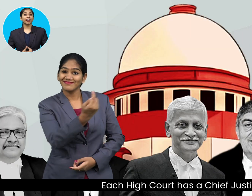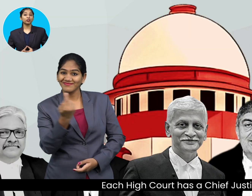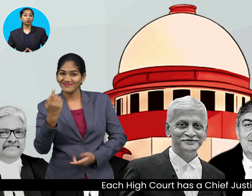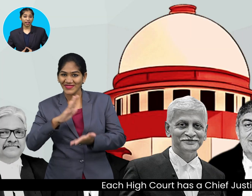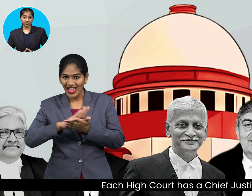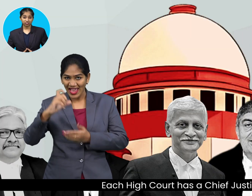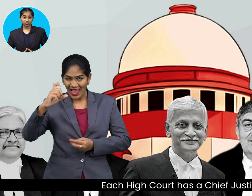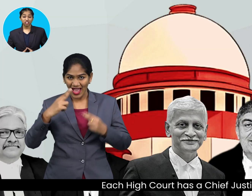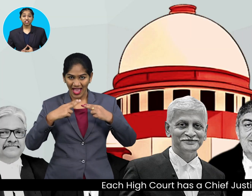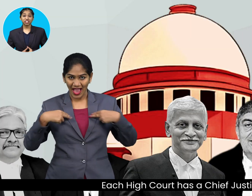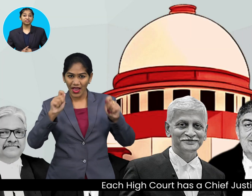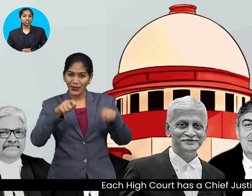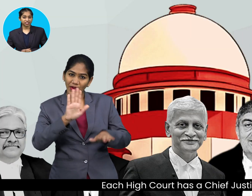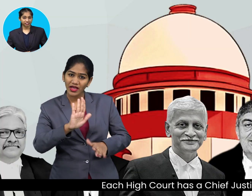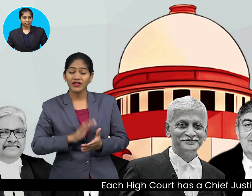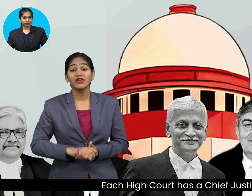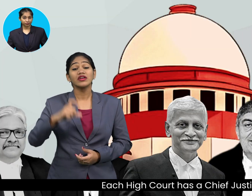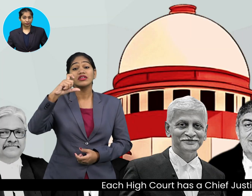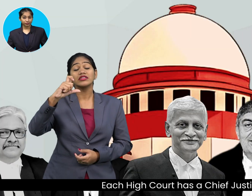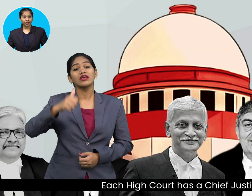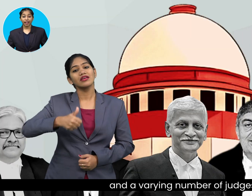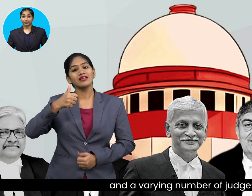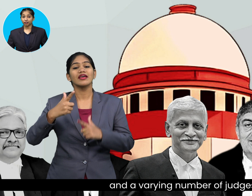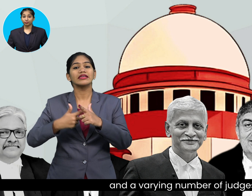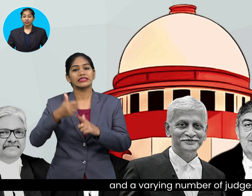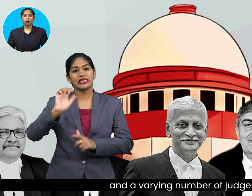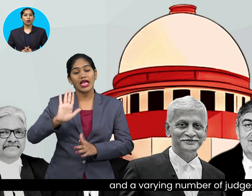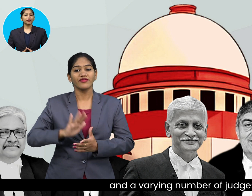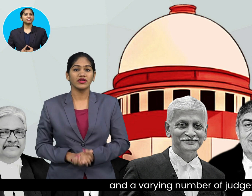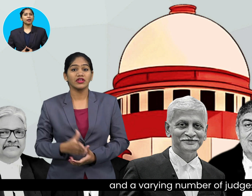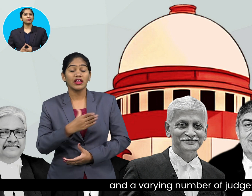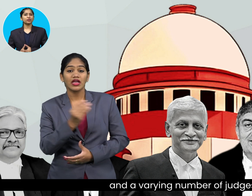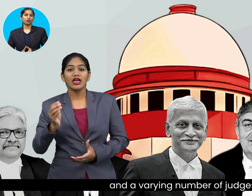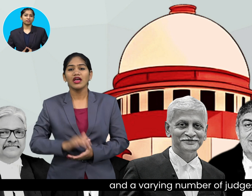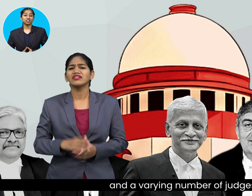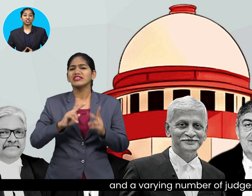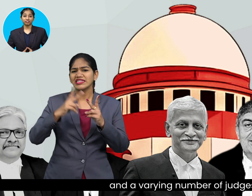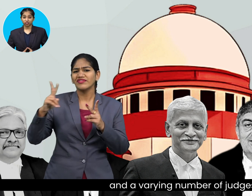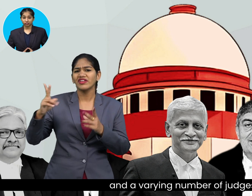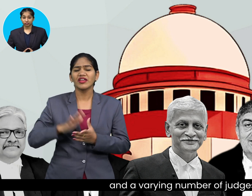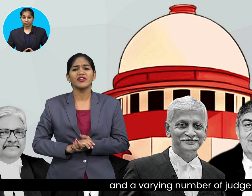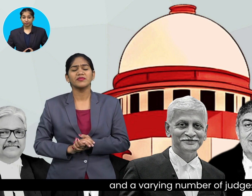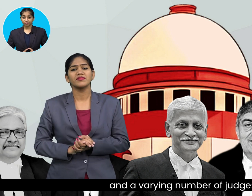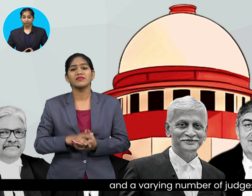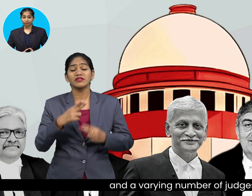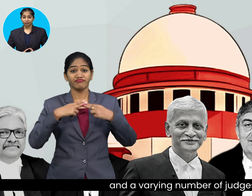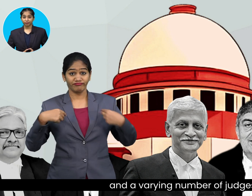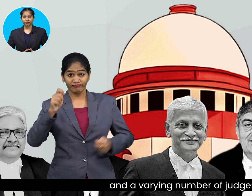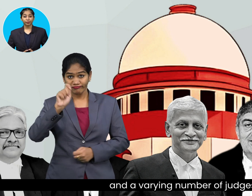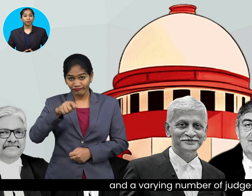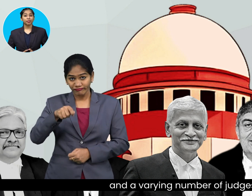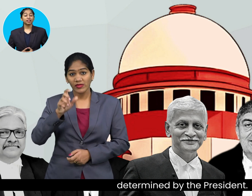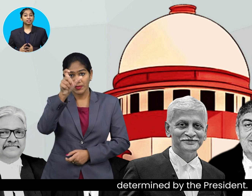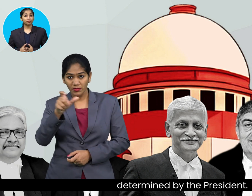Each High Court has a Chief Justice and a varying number of judges.